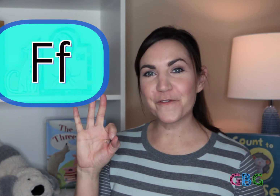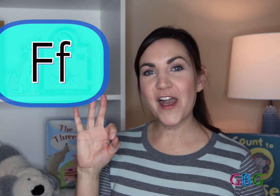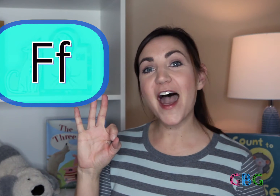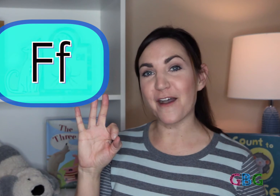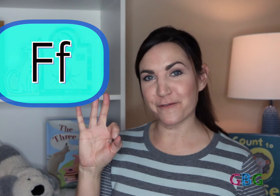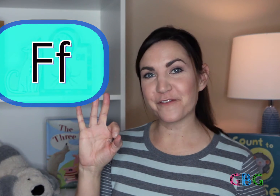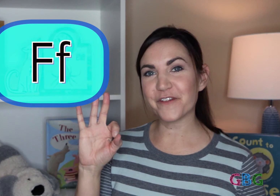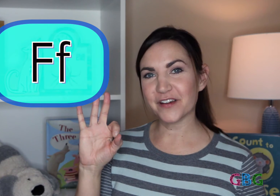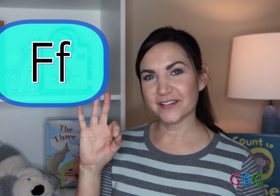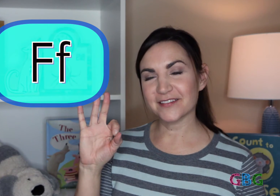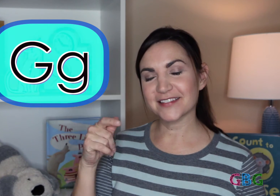F,